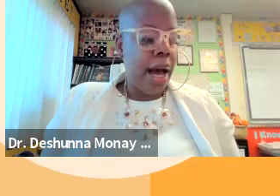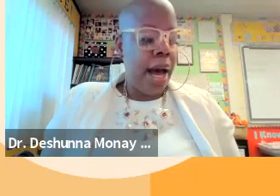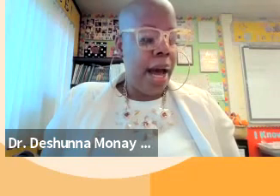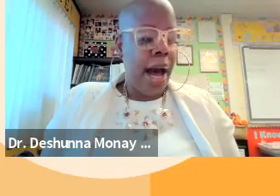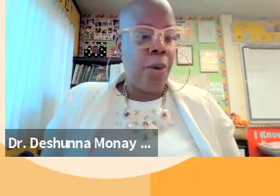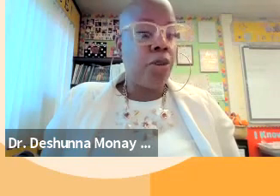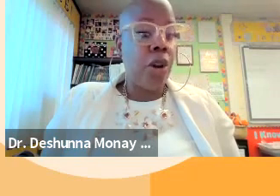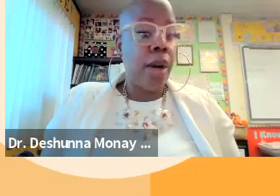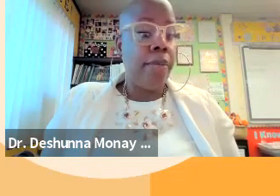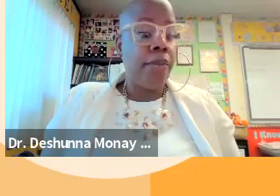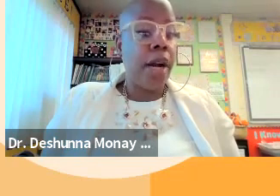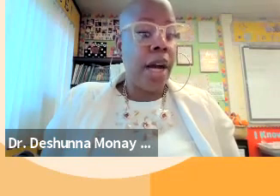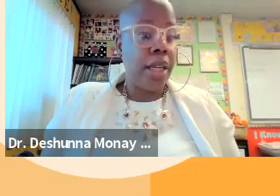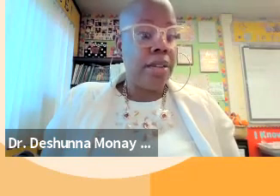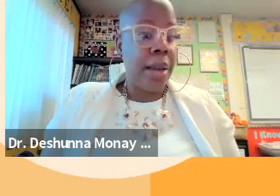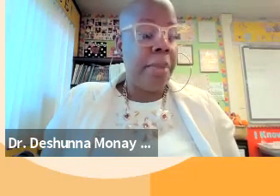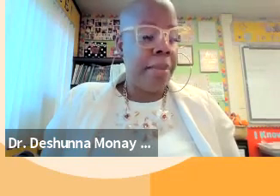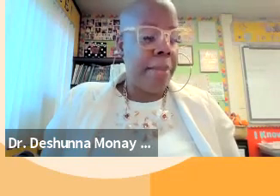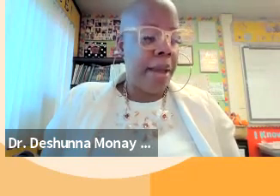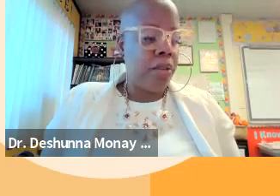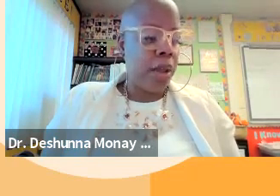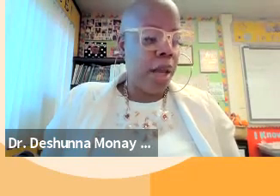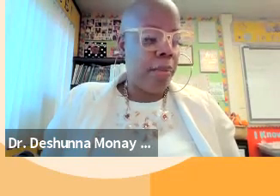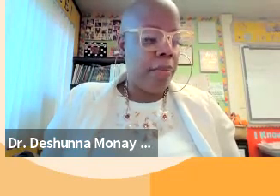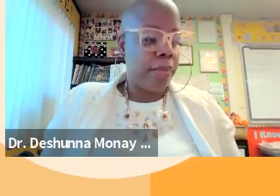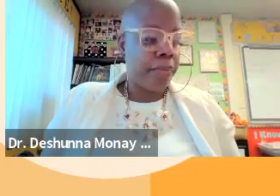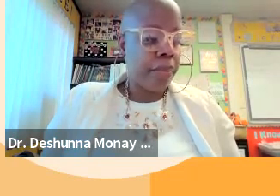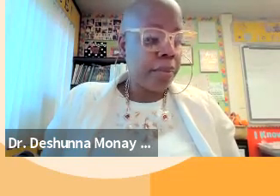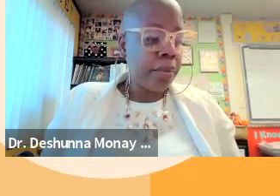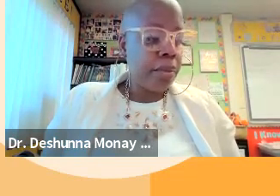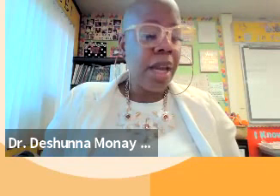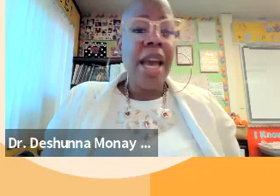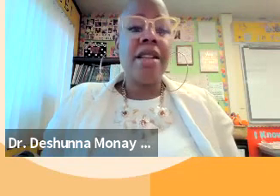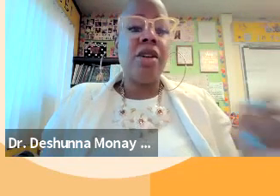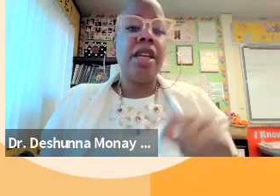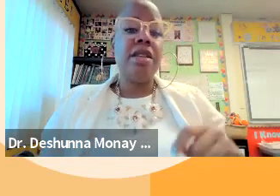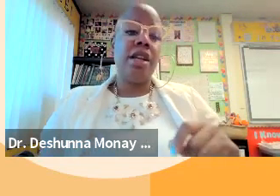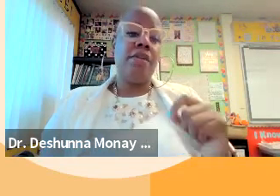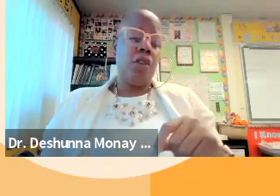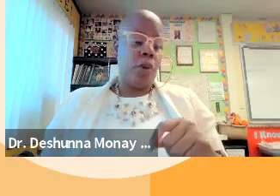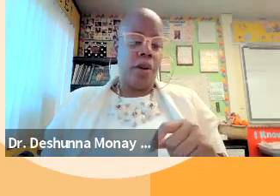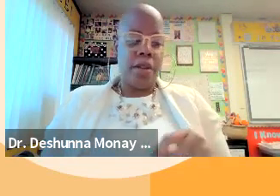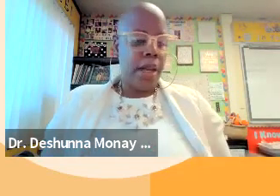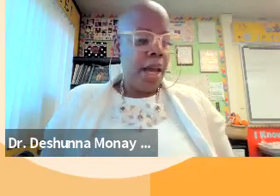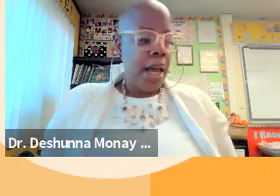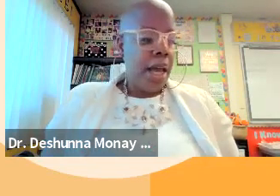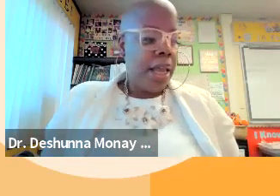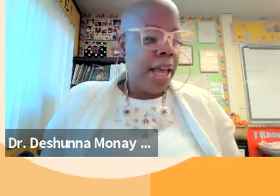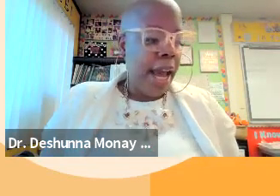that I won't show up for others and be my best for them. And so these